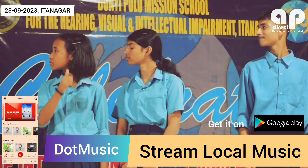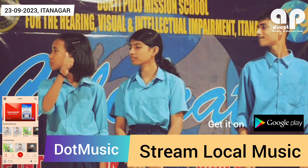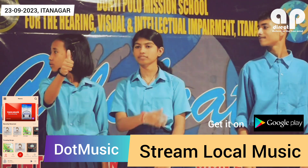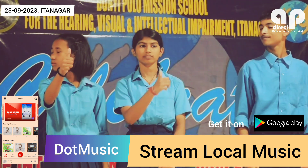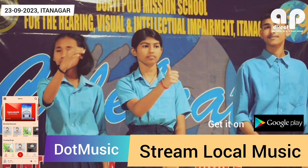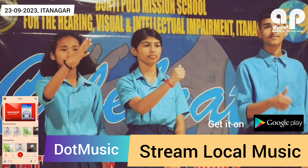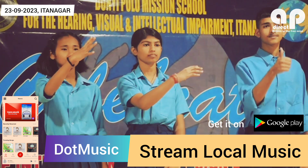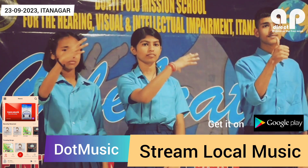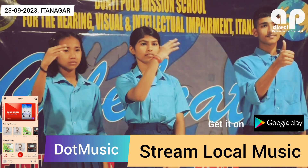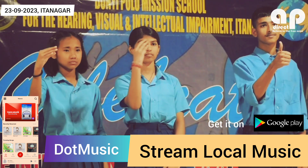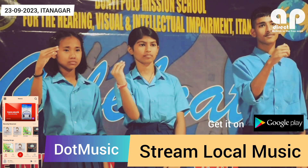Afternoon. Good